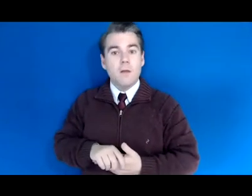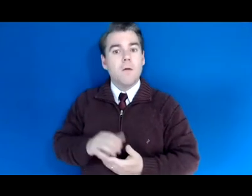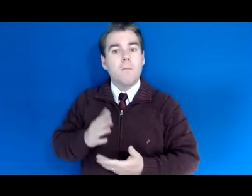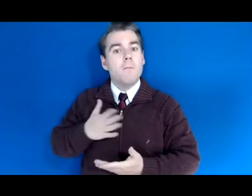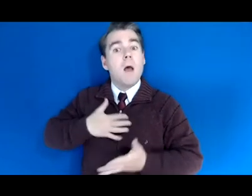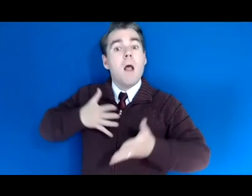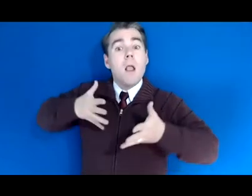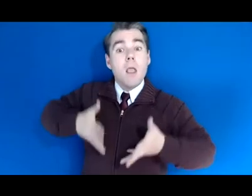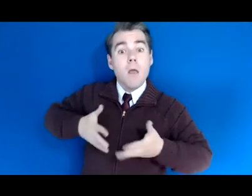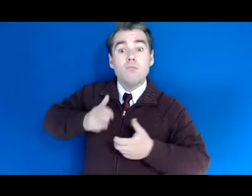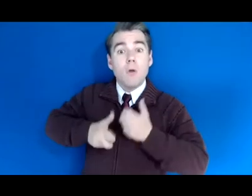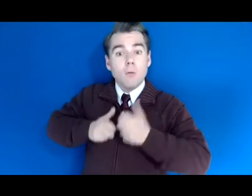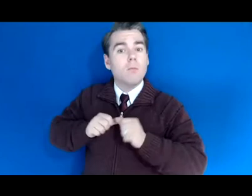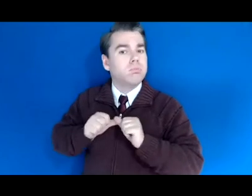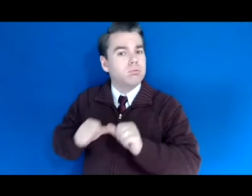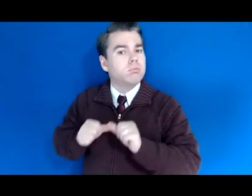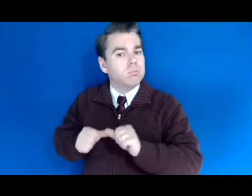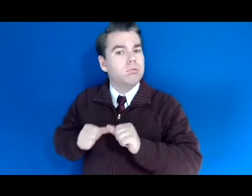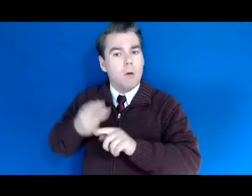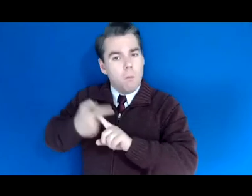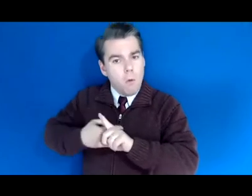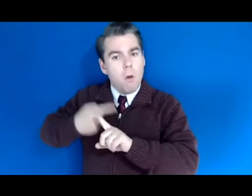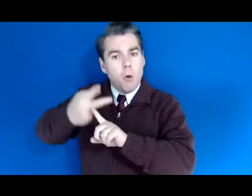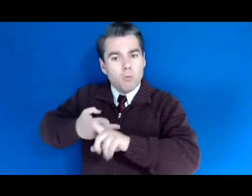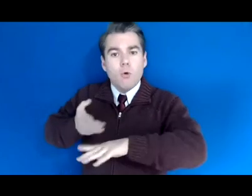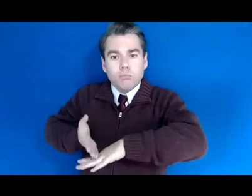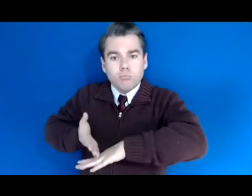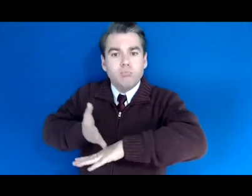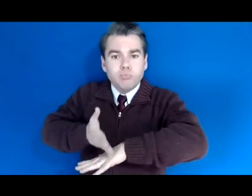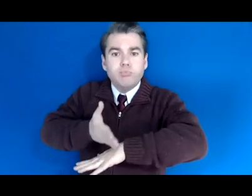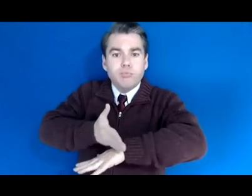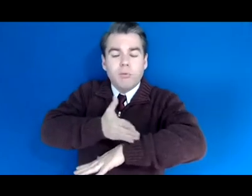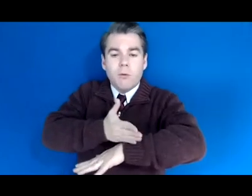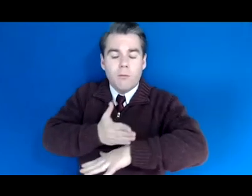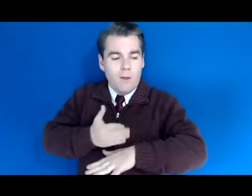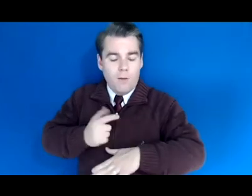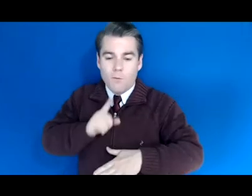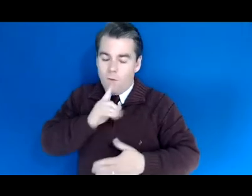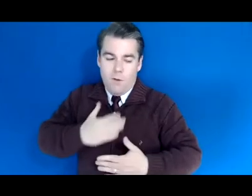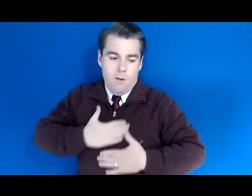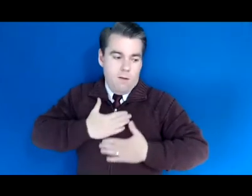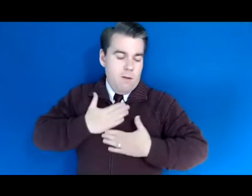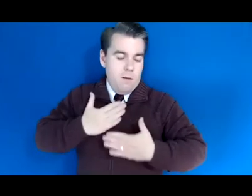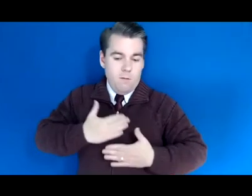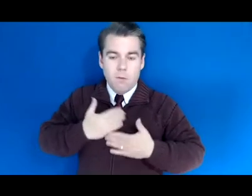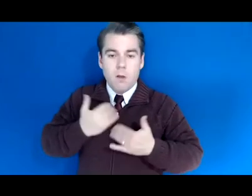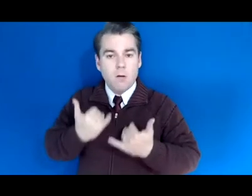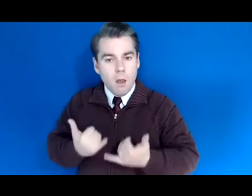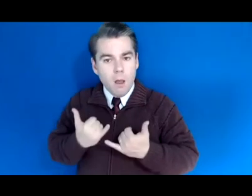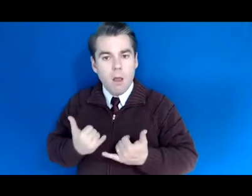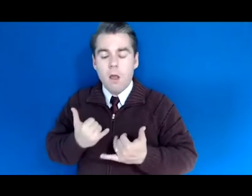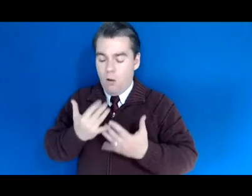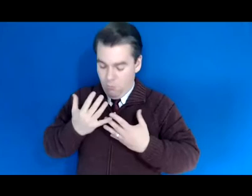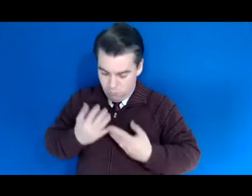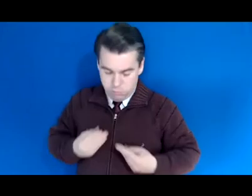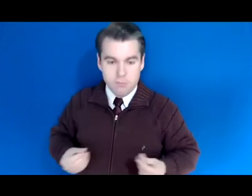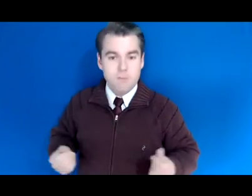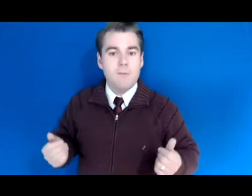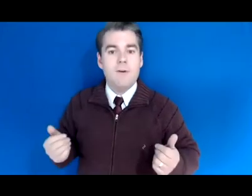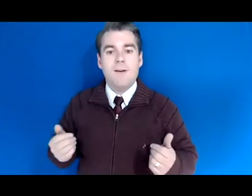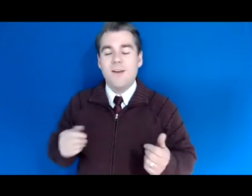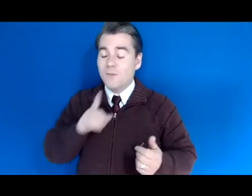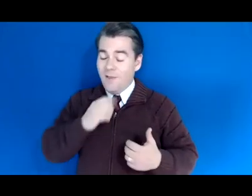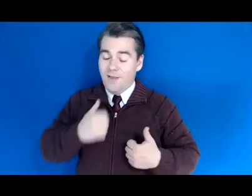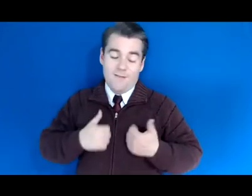to improve over the next 2 months, and I'm so thankful that I am free of these issues today. It has really been life-changing for